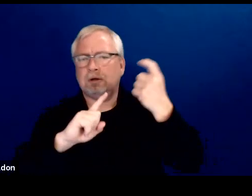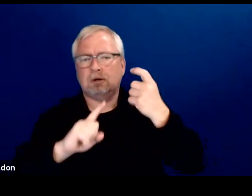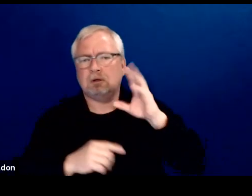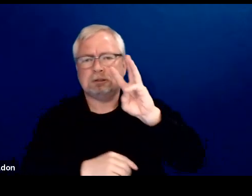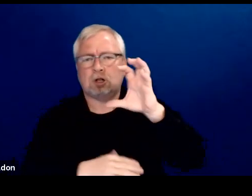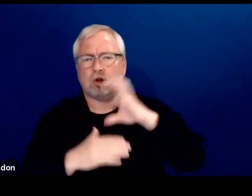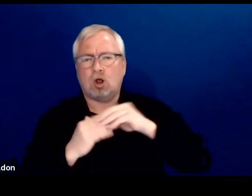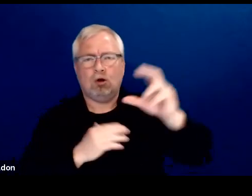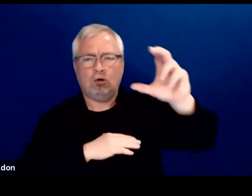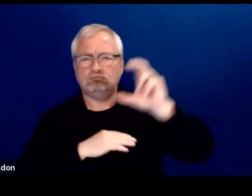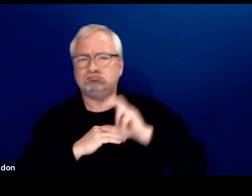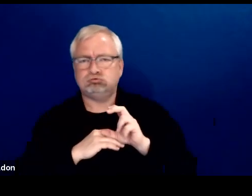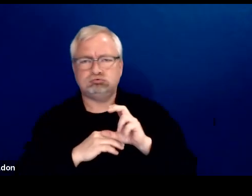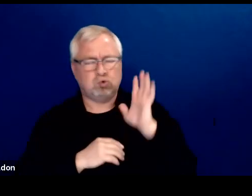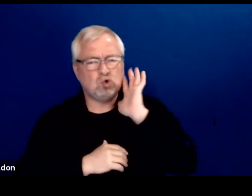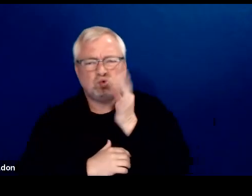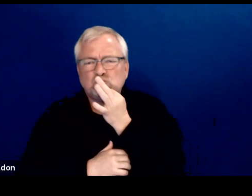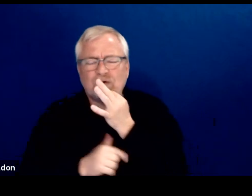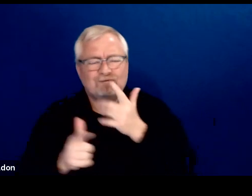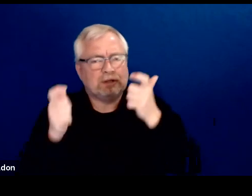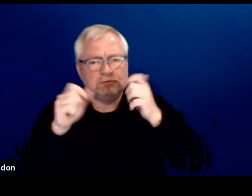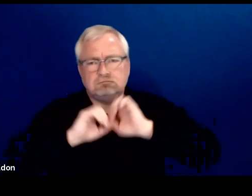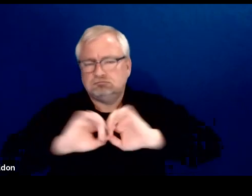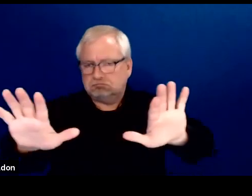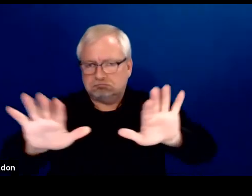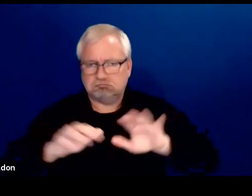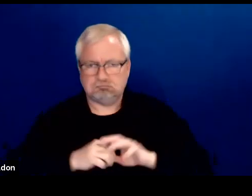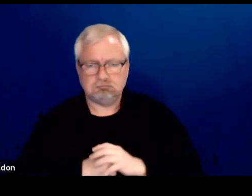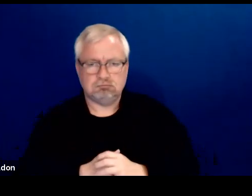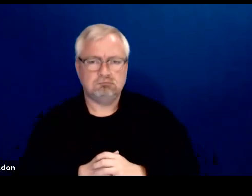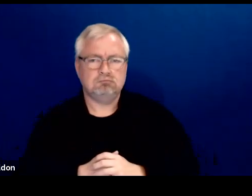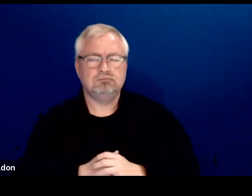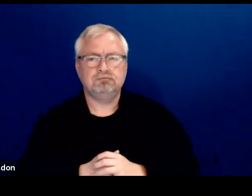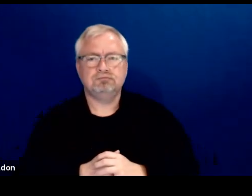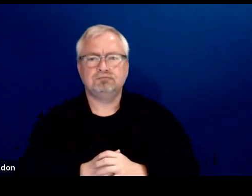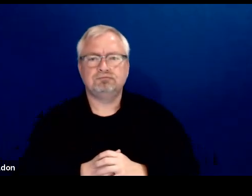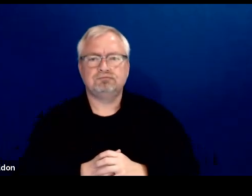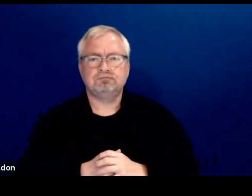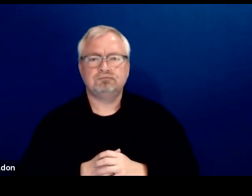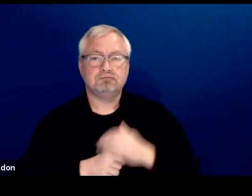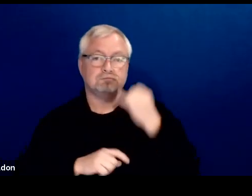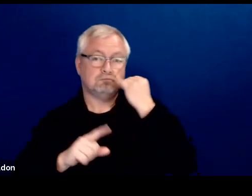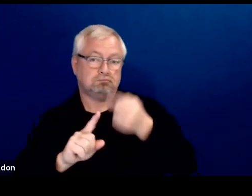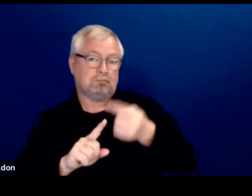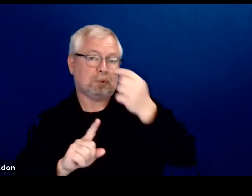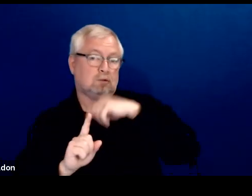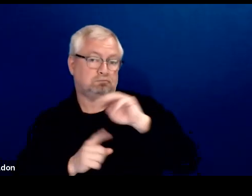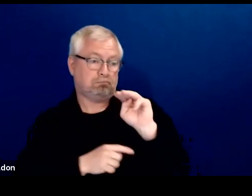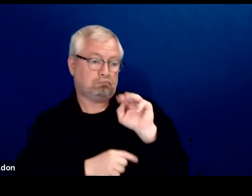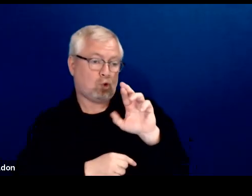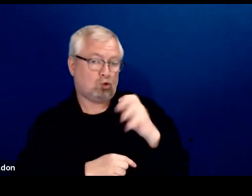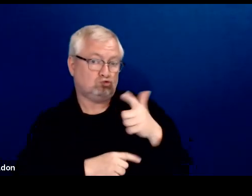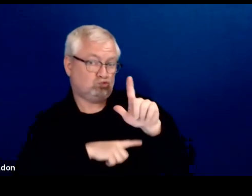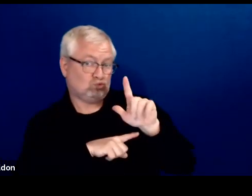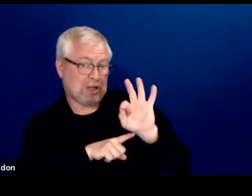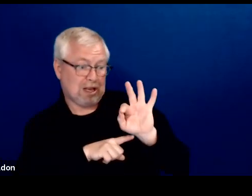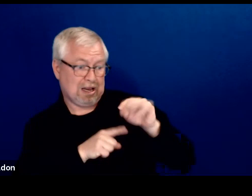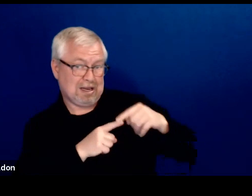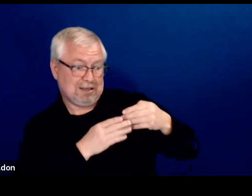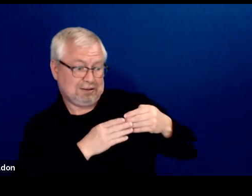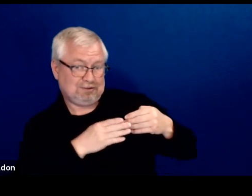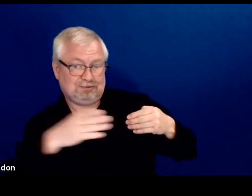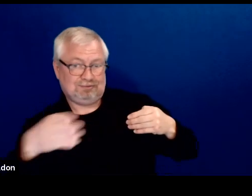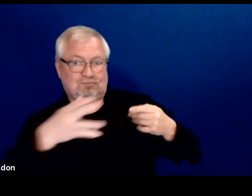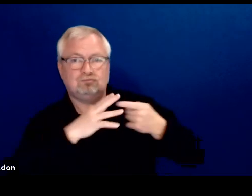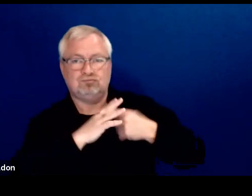possibly can. And it backdates to March 29th. That's when this began. And so please be